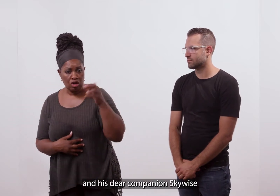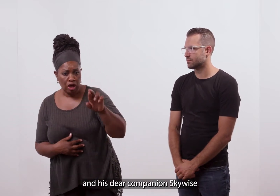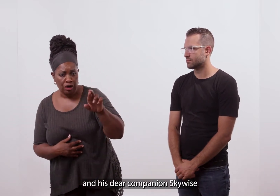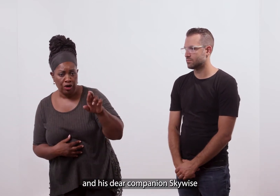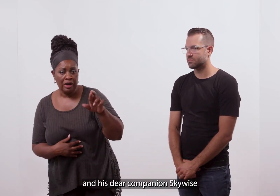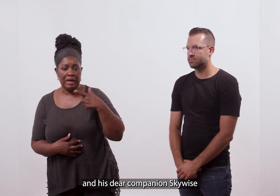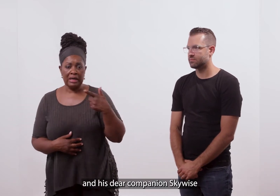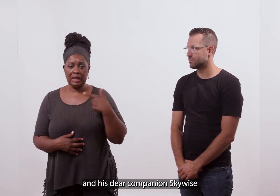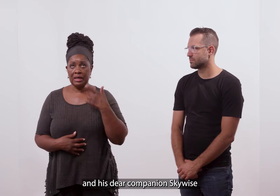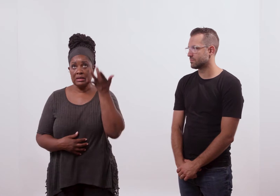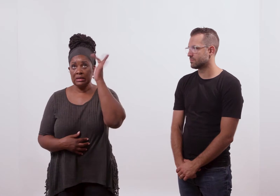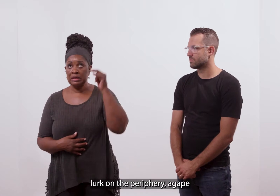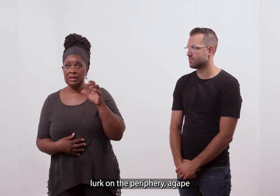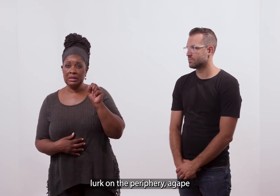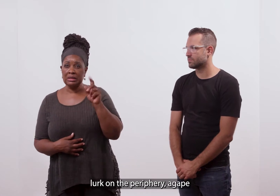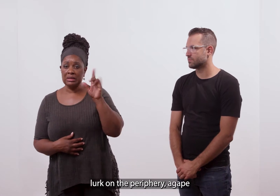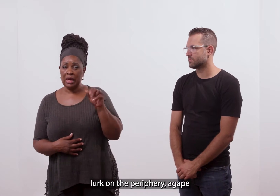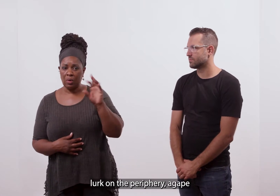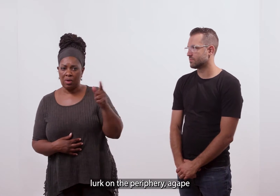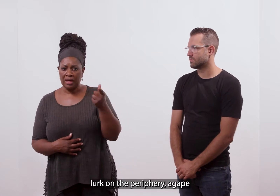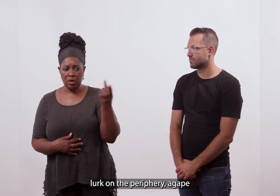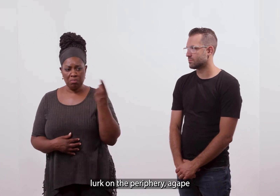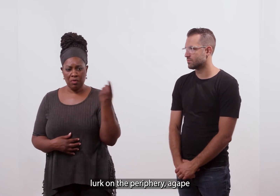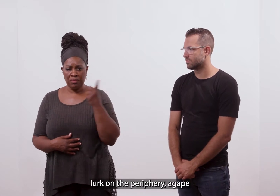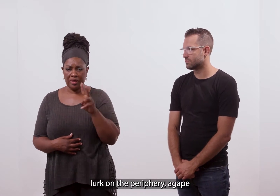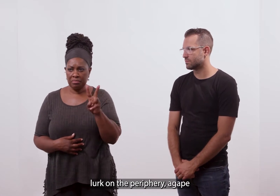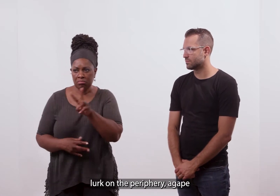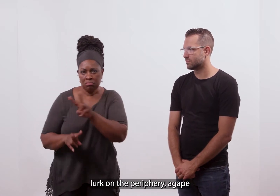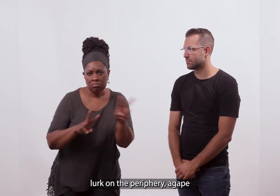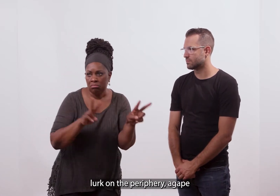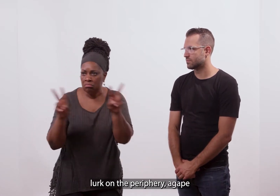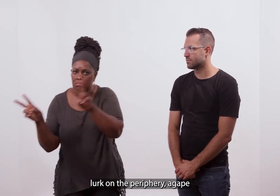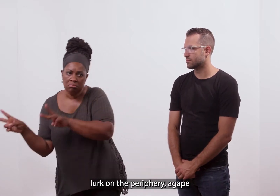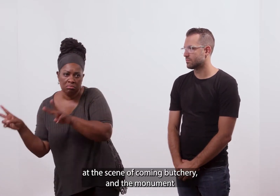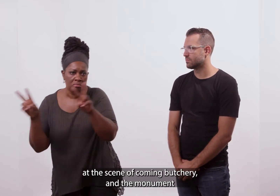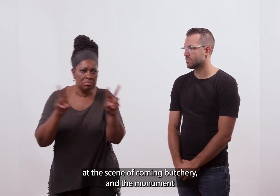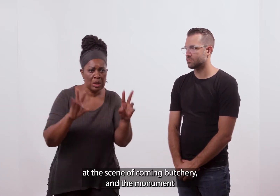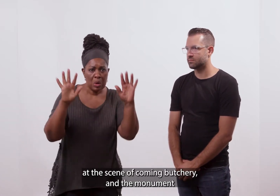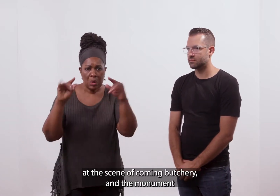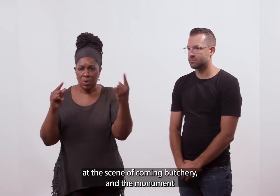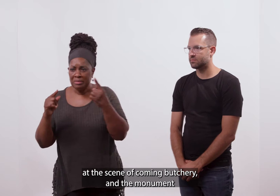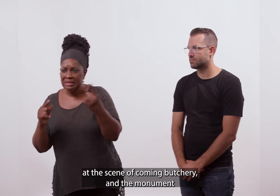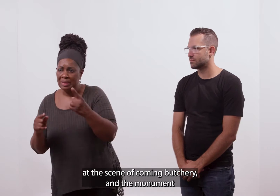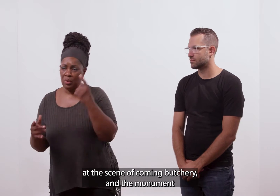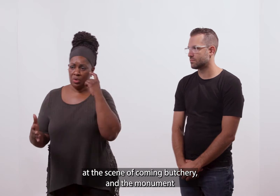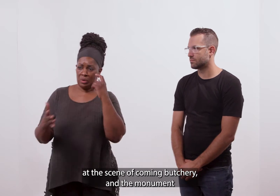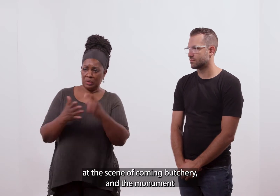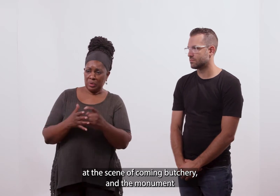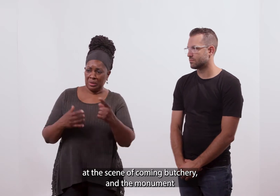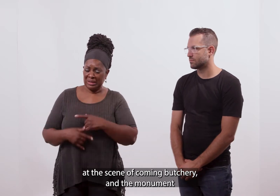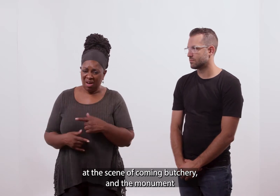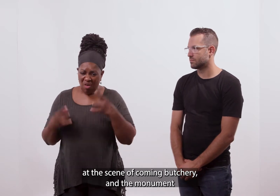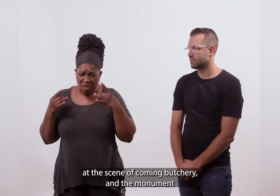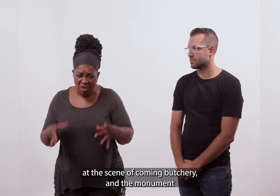companion Skywise lurk on the periphery. Agape at the scene of coming butchery,